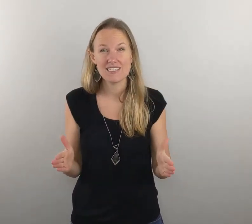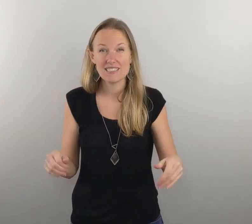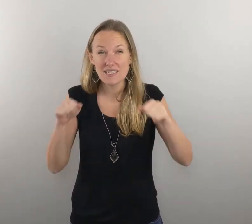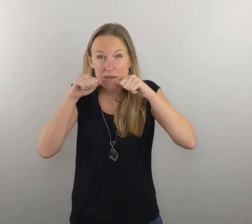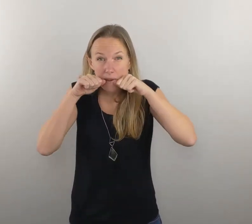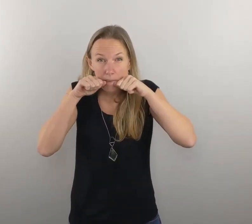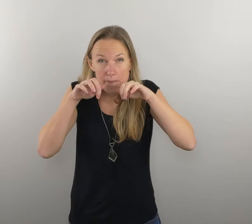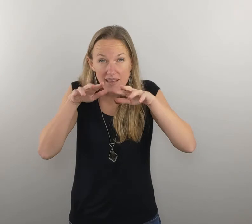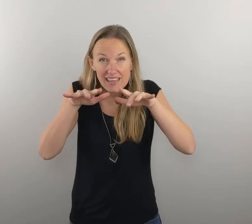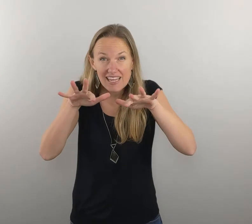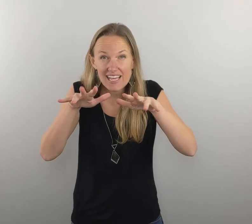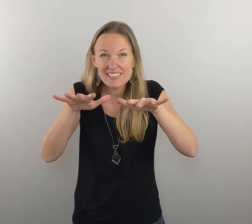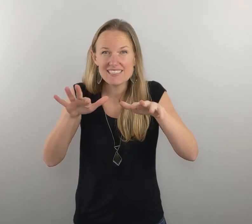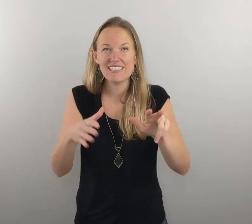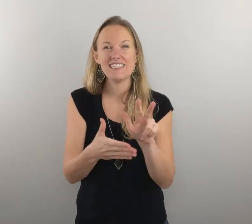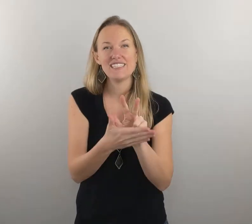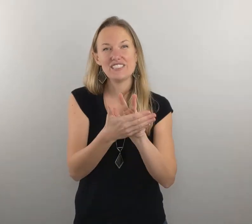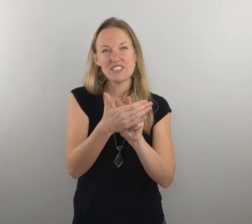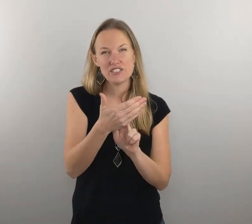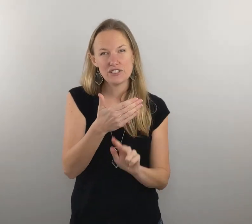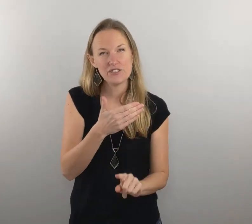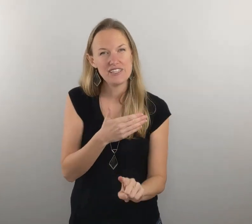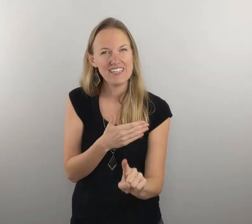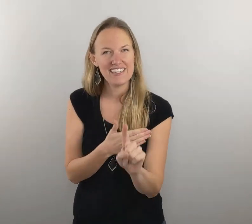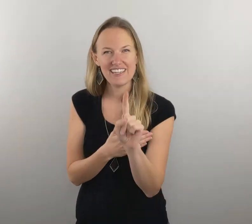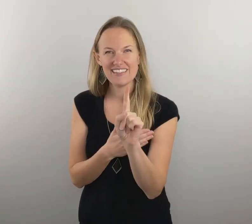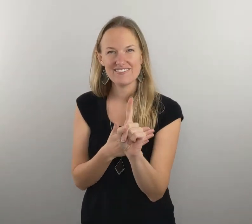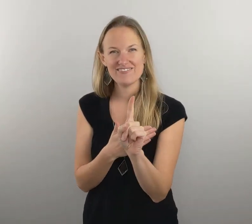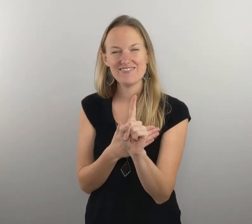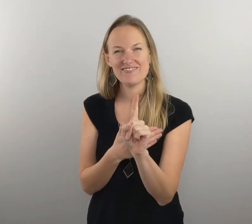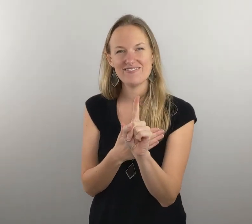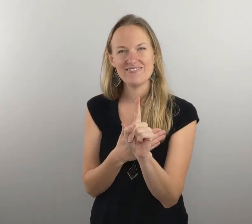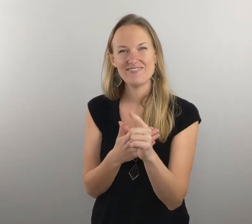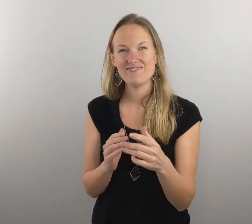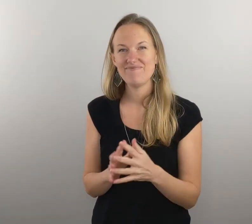persons, blessed Trinity.